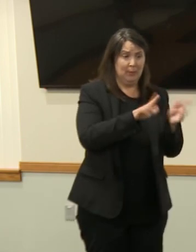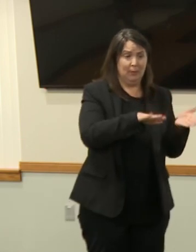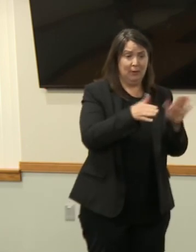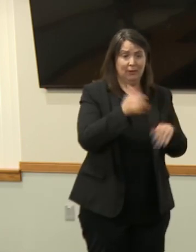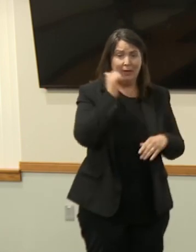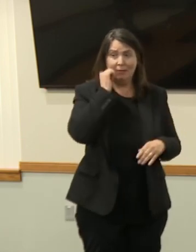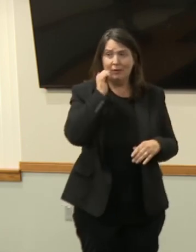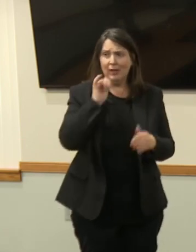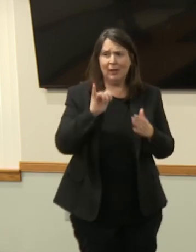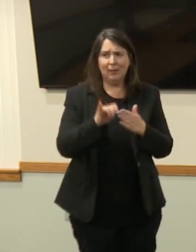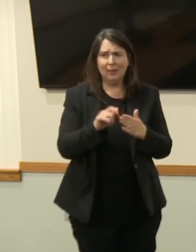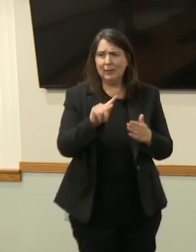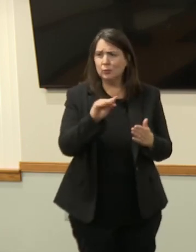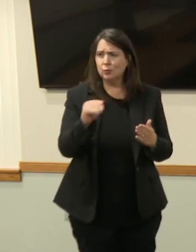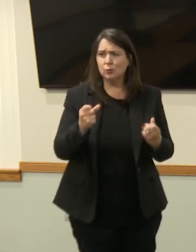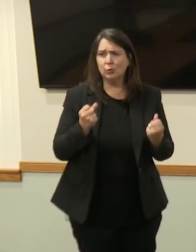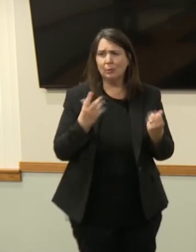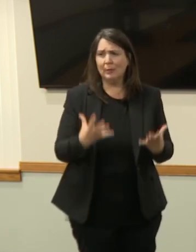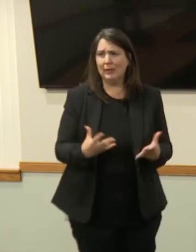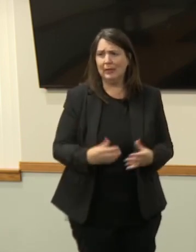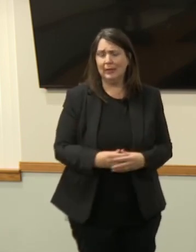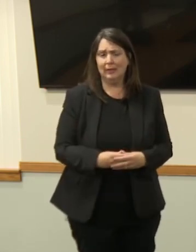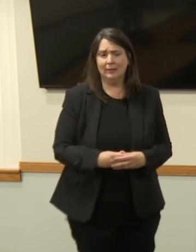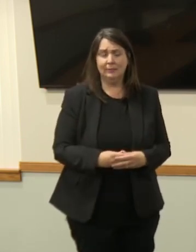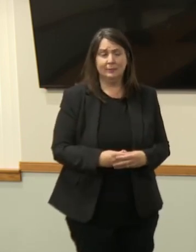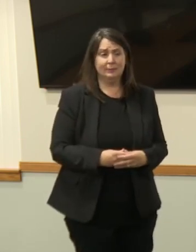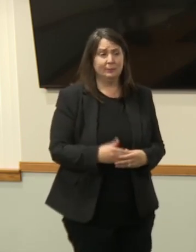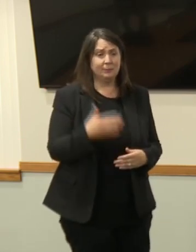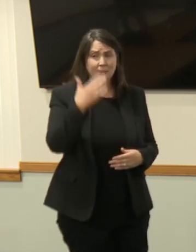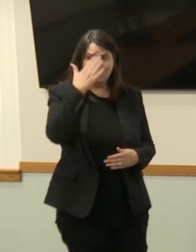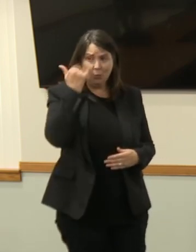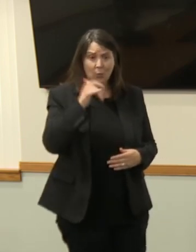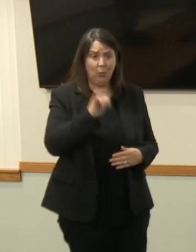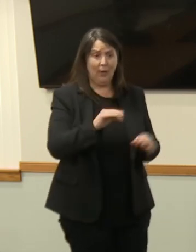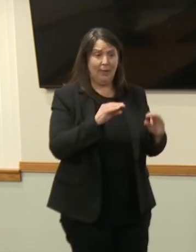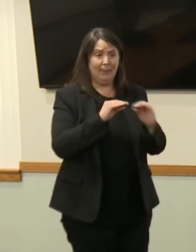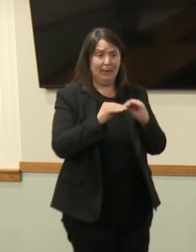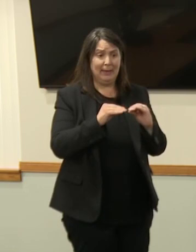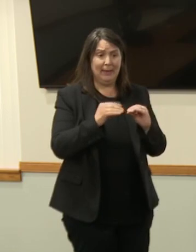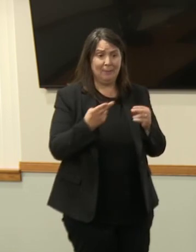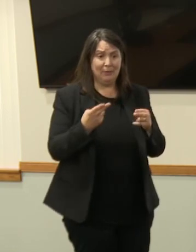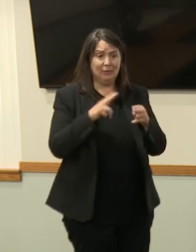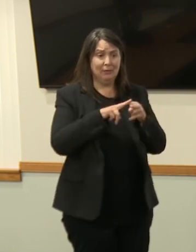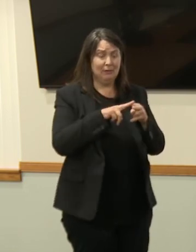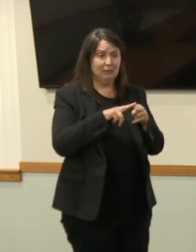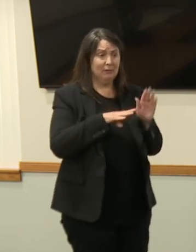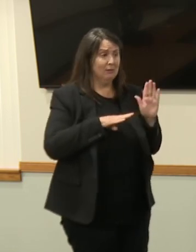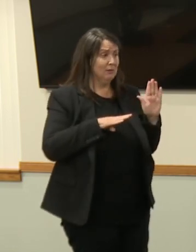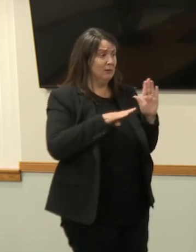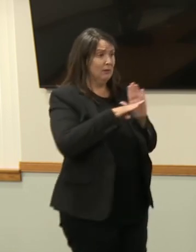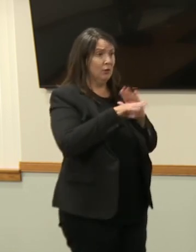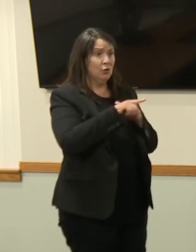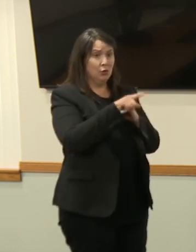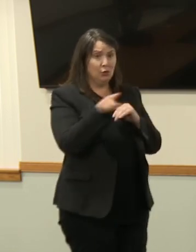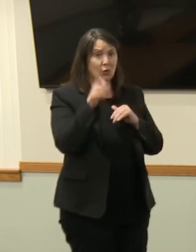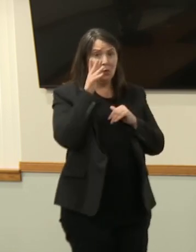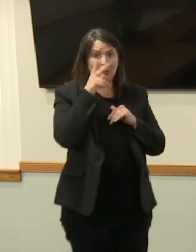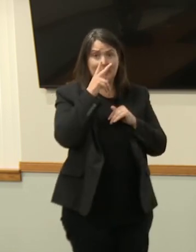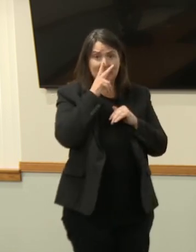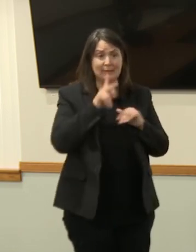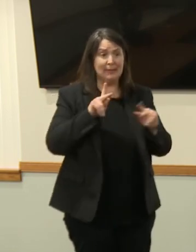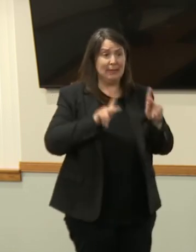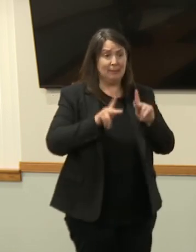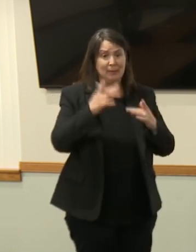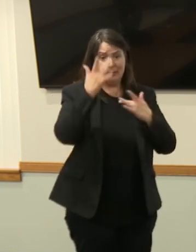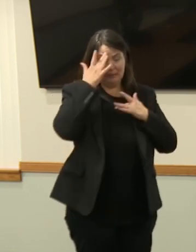many. Regarding why we're seeing that increase, again, it's a number of cases. As cases grow, you're going to see hospitalizations, and